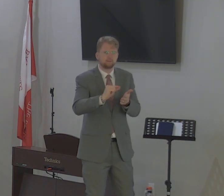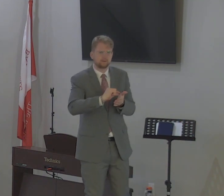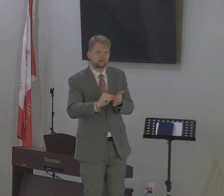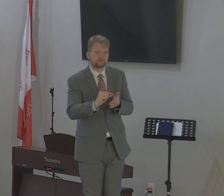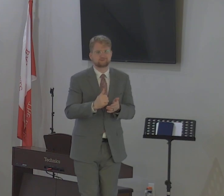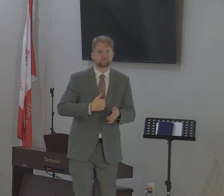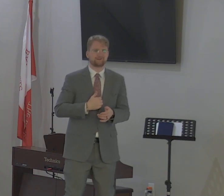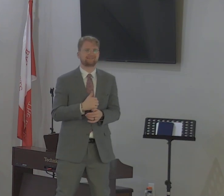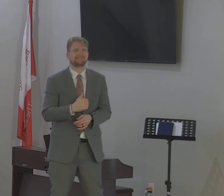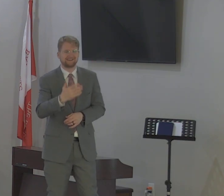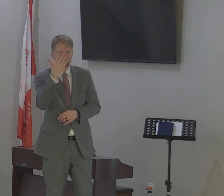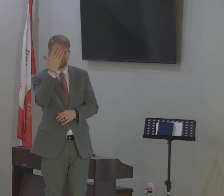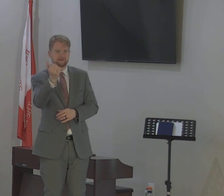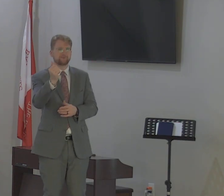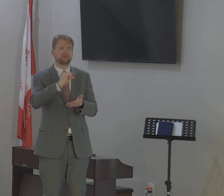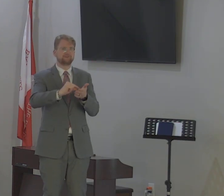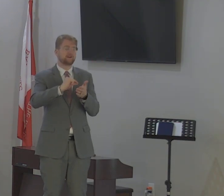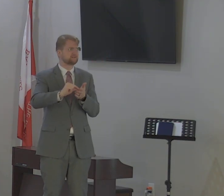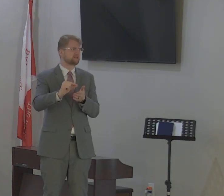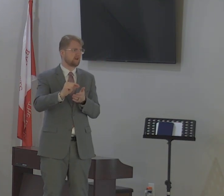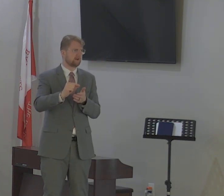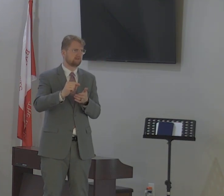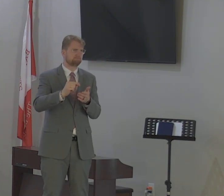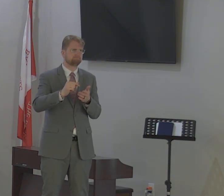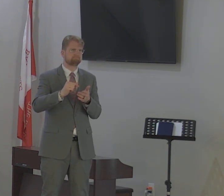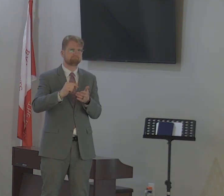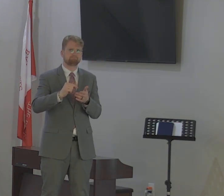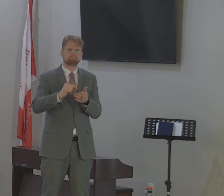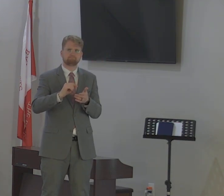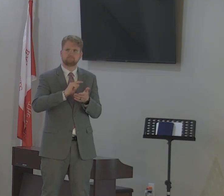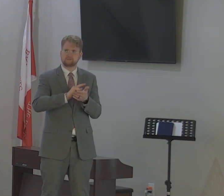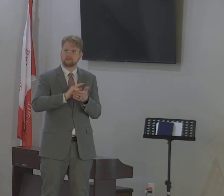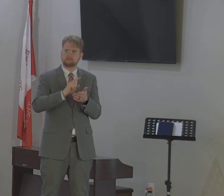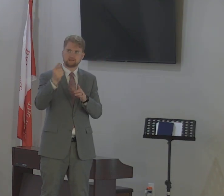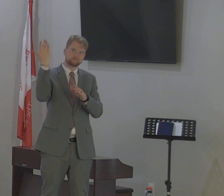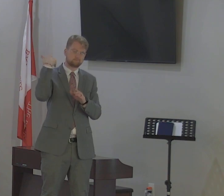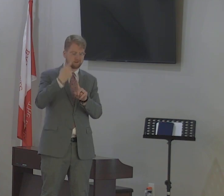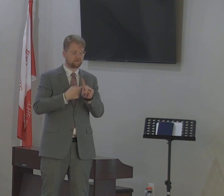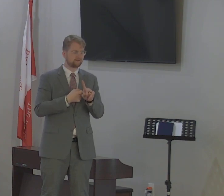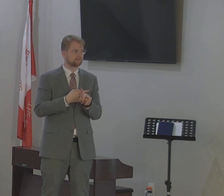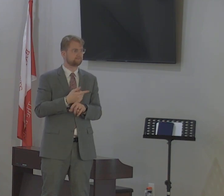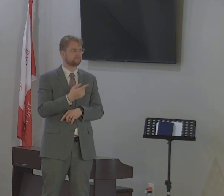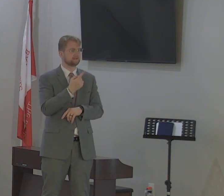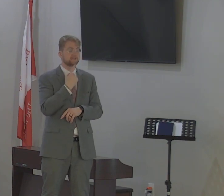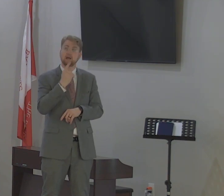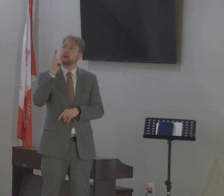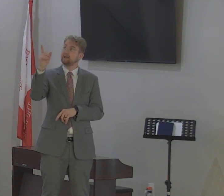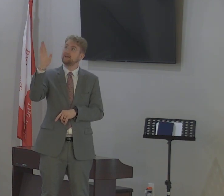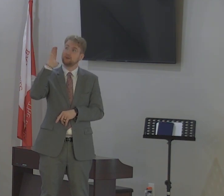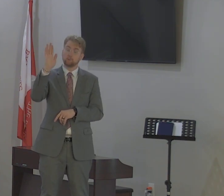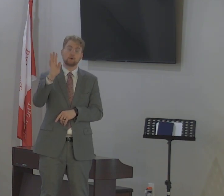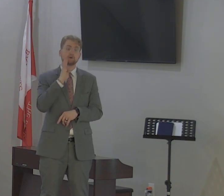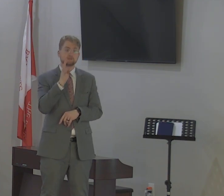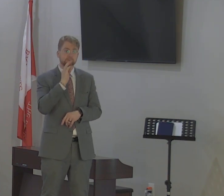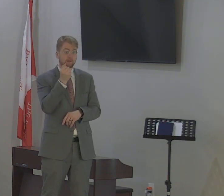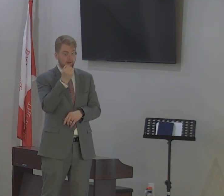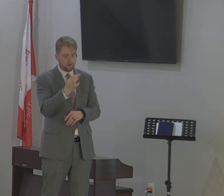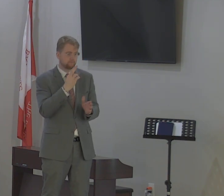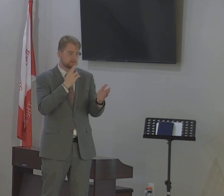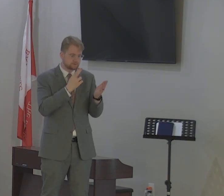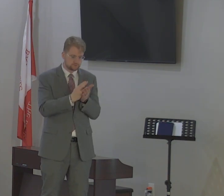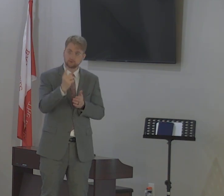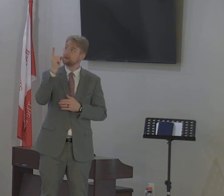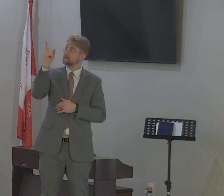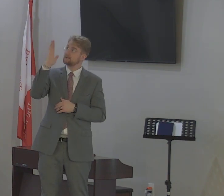last week. John 16:13, right? He will speak of the truth. He will guide you into all truth. You with